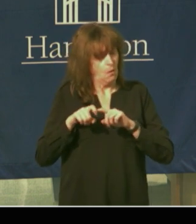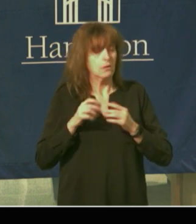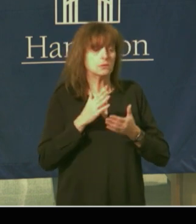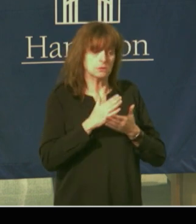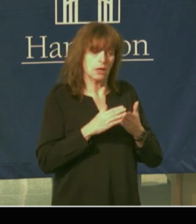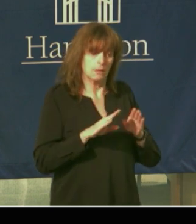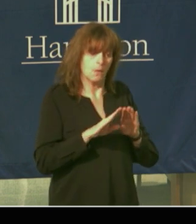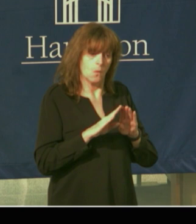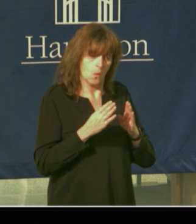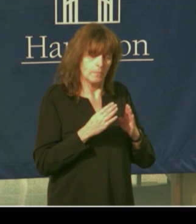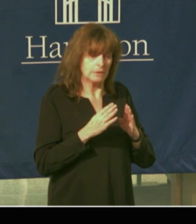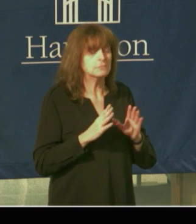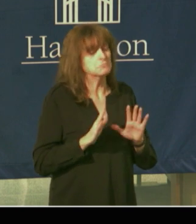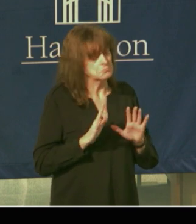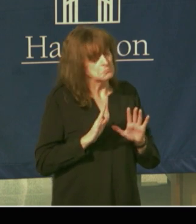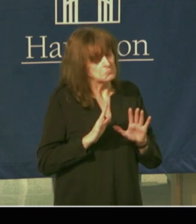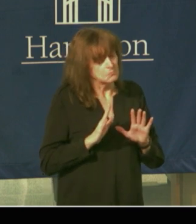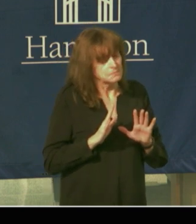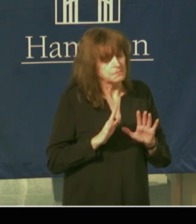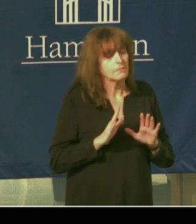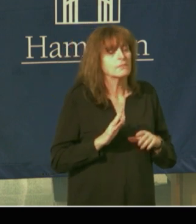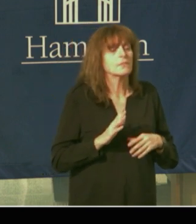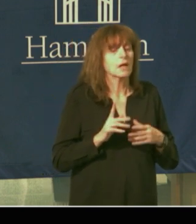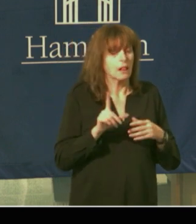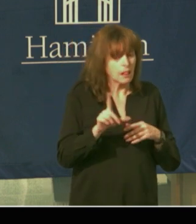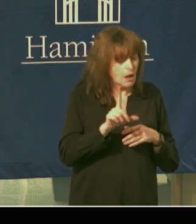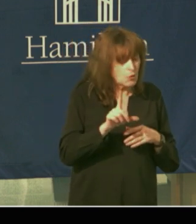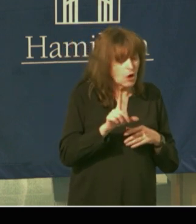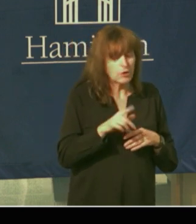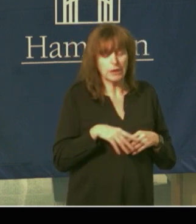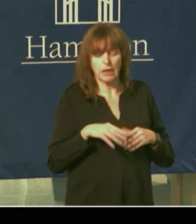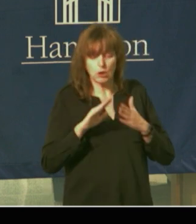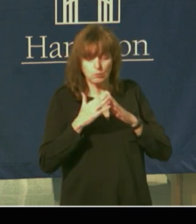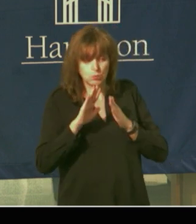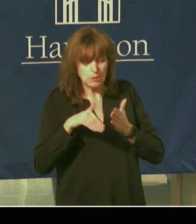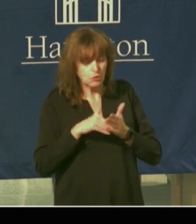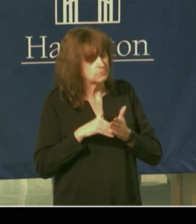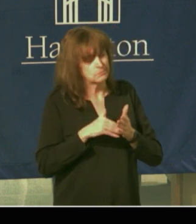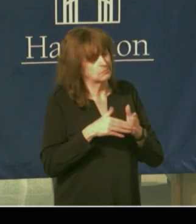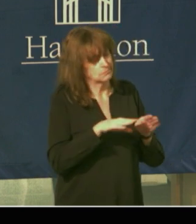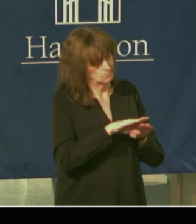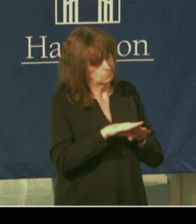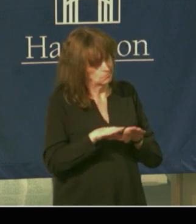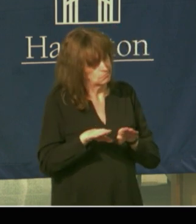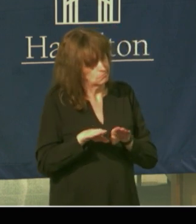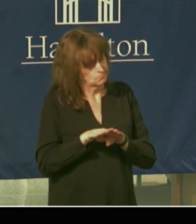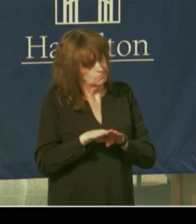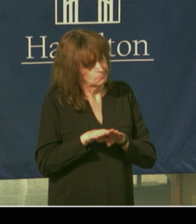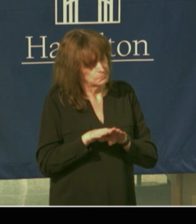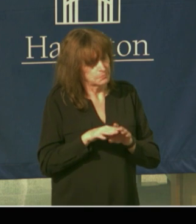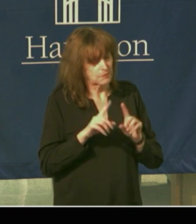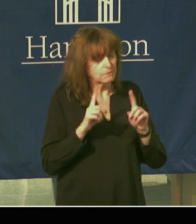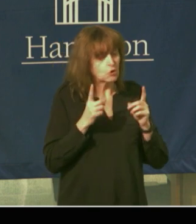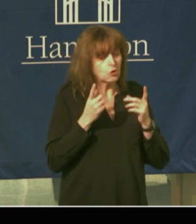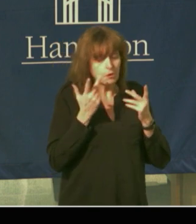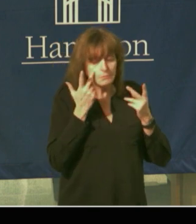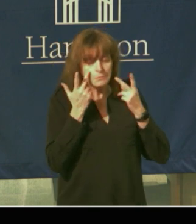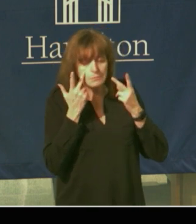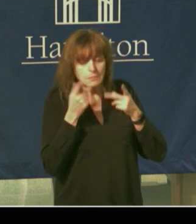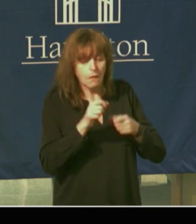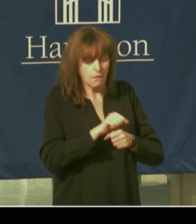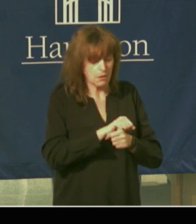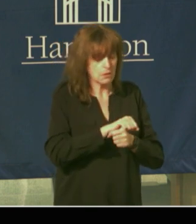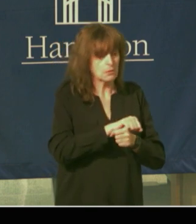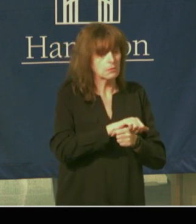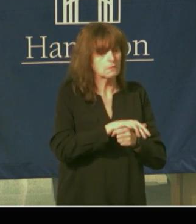system, encouraging events of large gatherings before we are absolutely 100% sure that that doesn't pose a risk to the community. So those